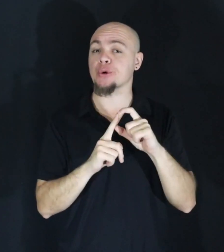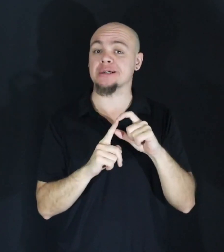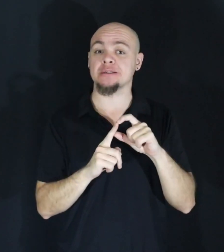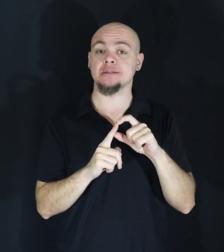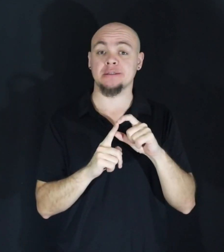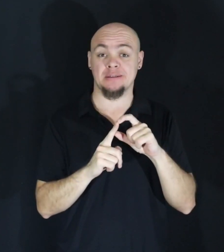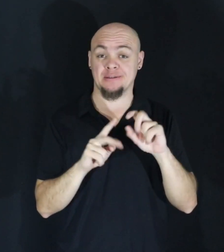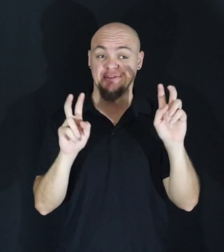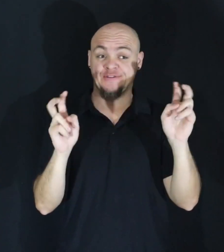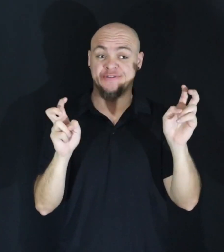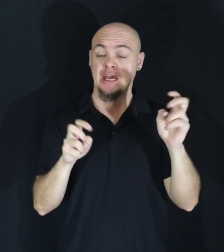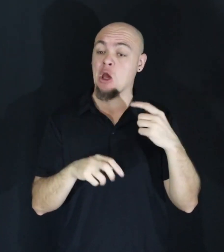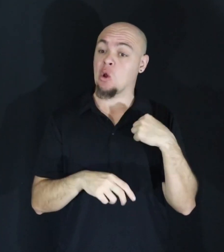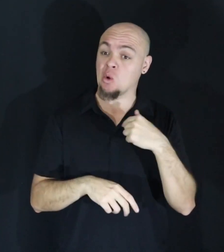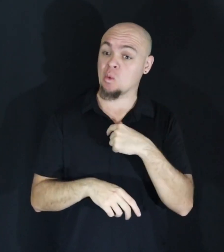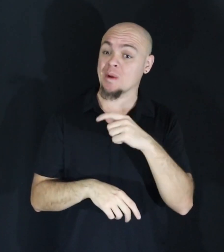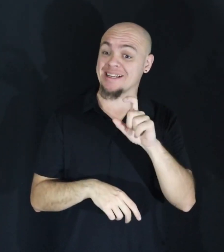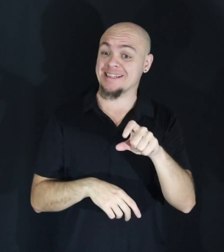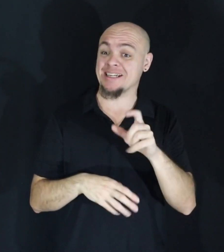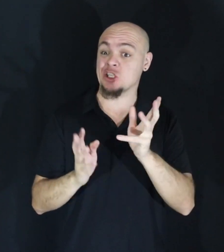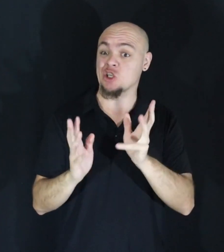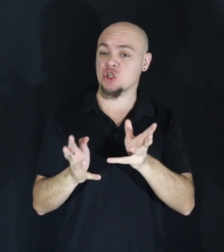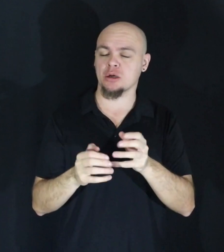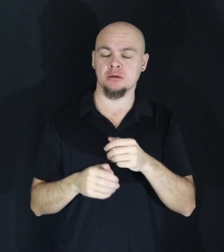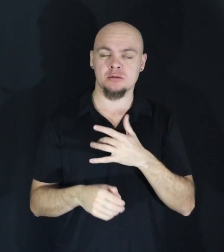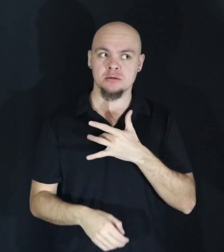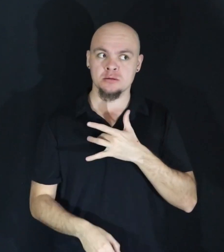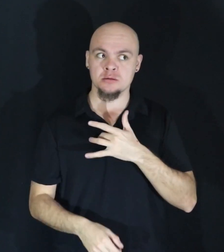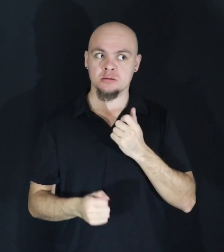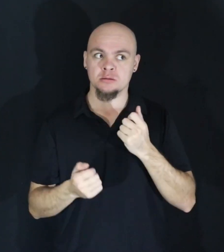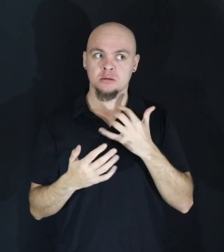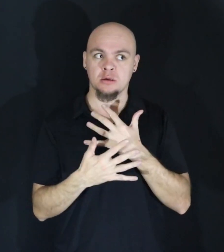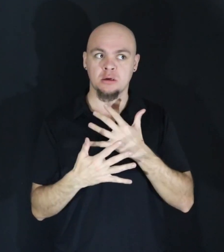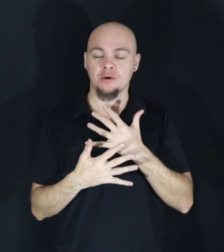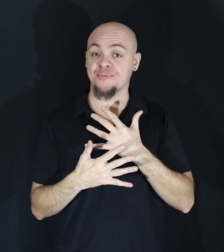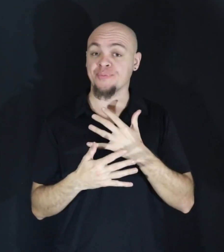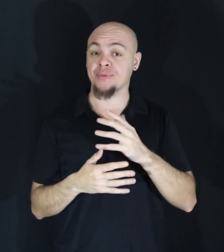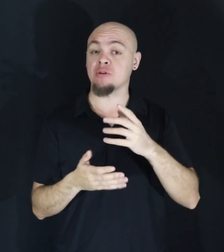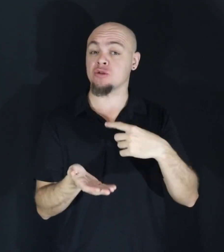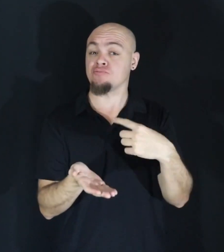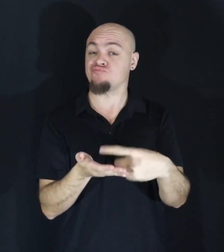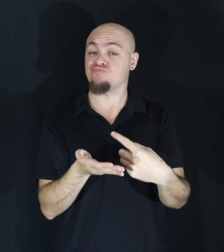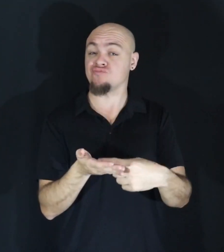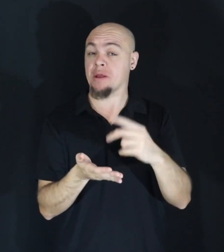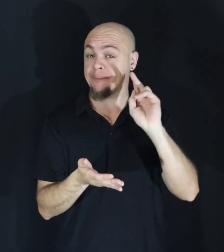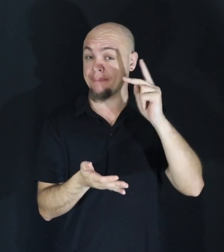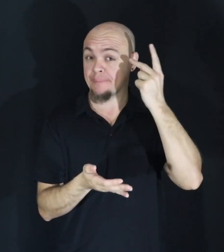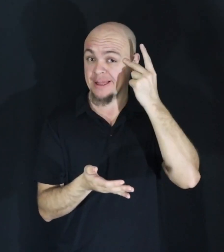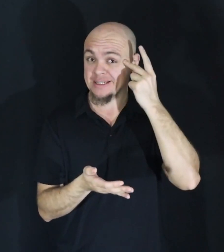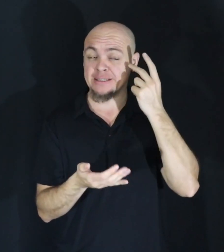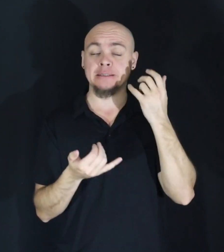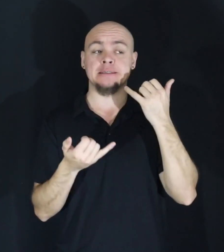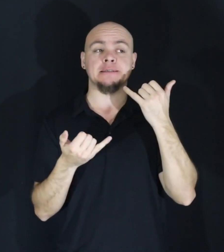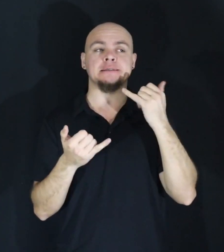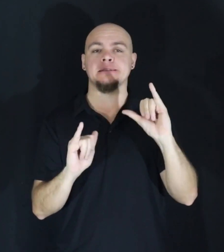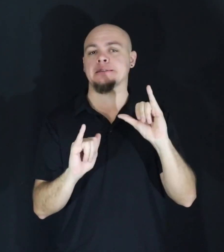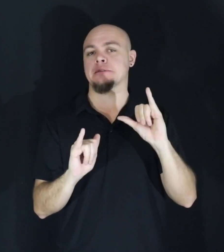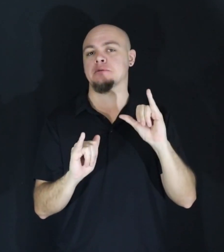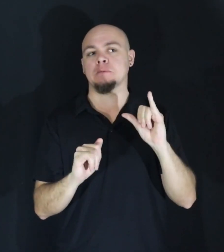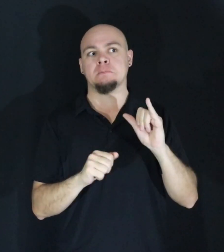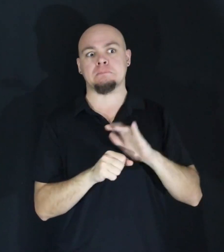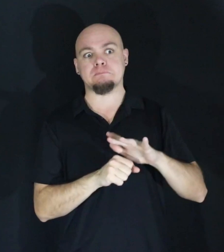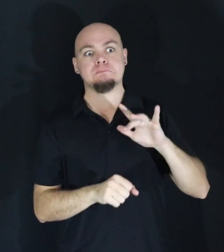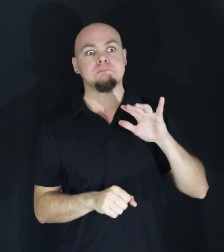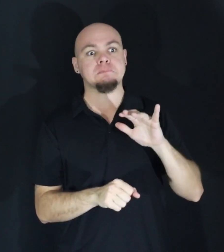to talk." We still lose composure when discussing politics. How many times has a